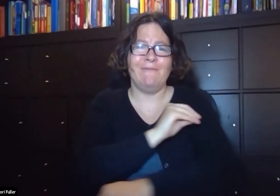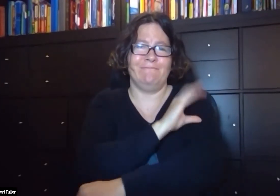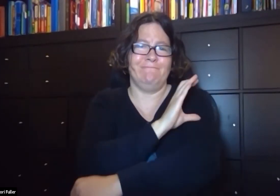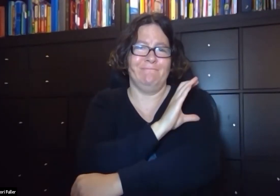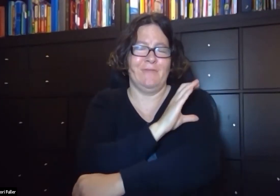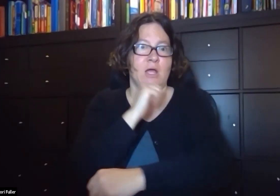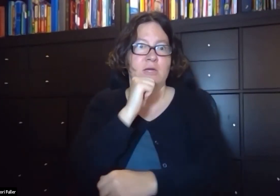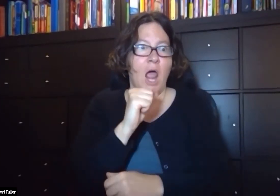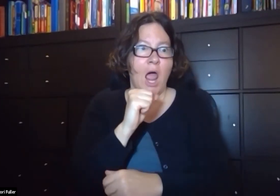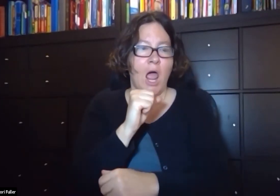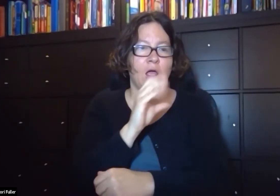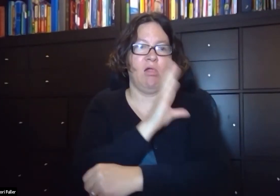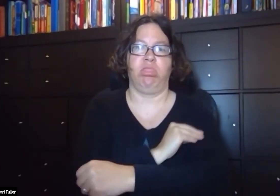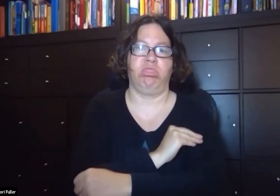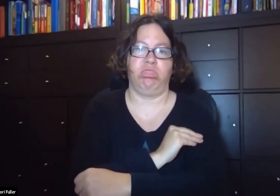that the need